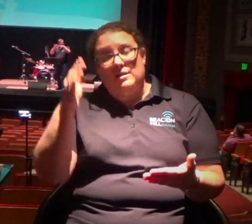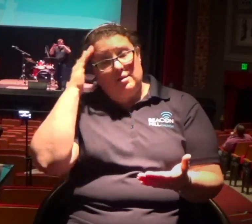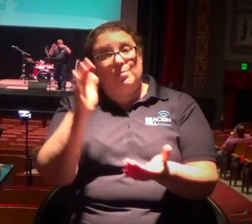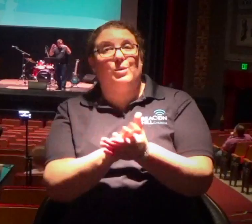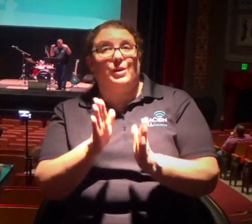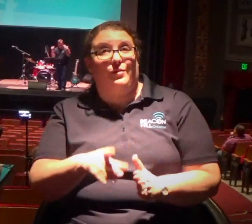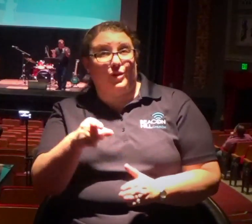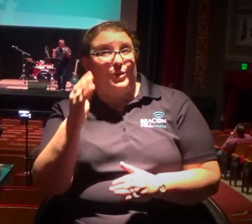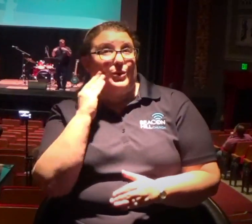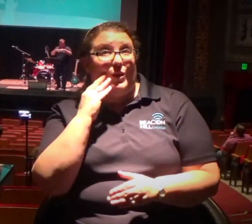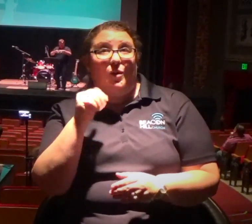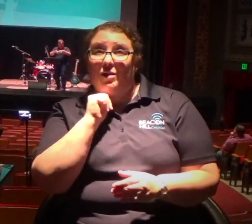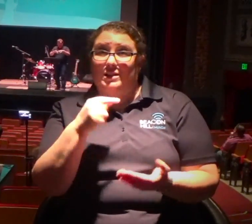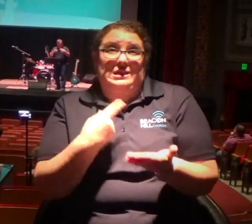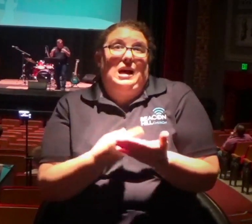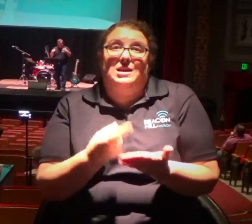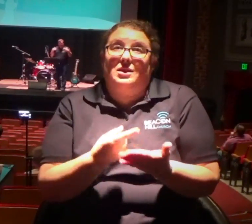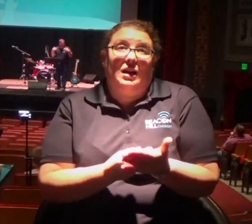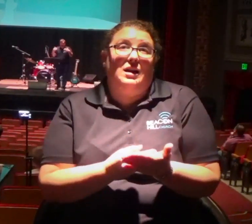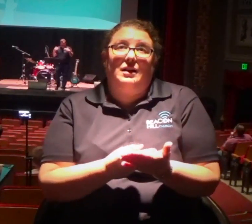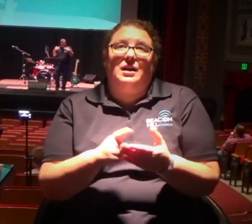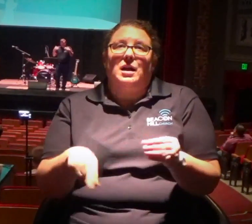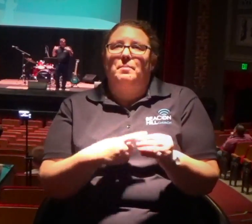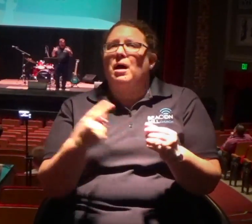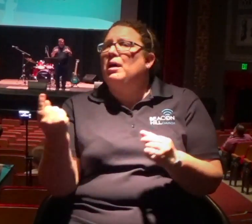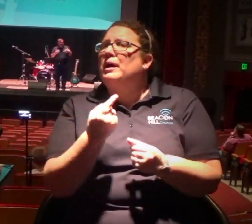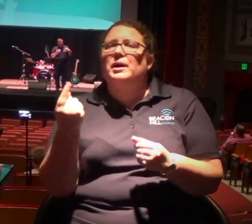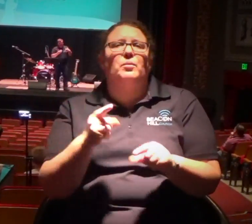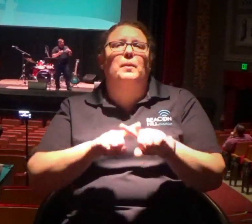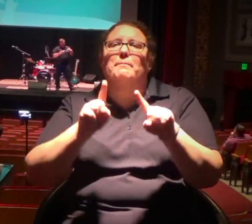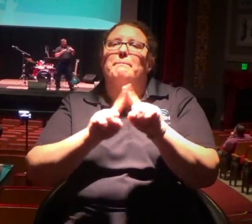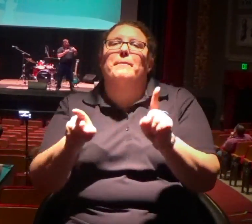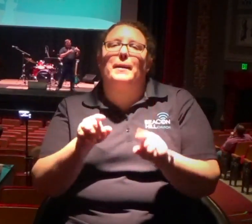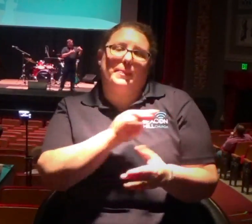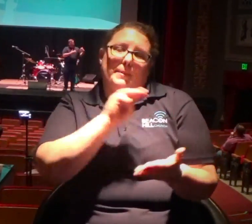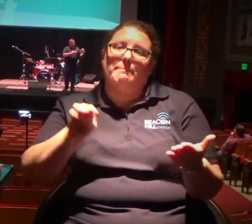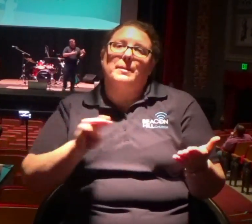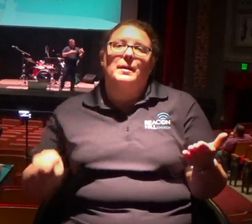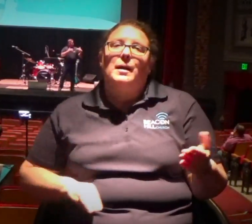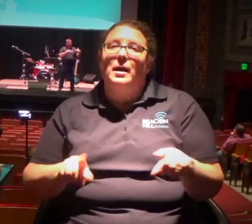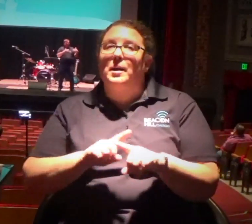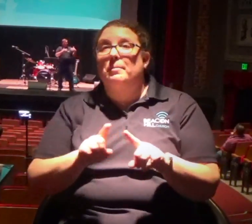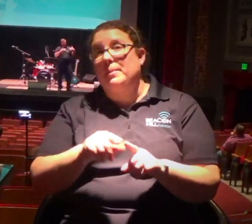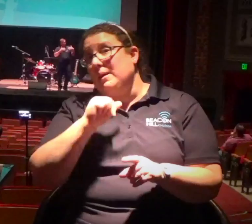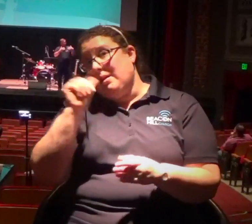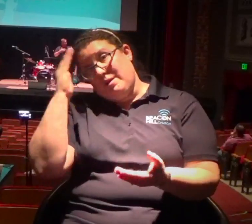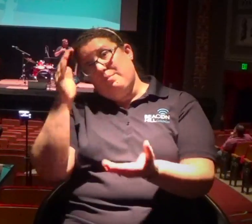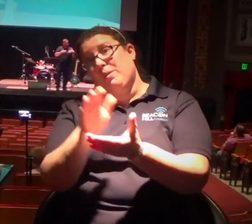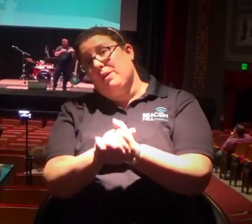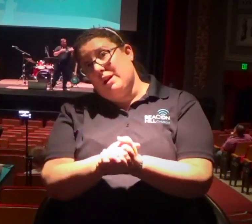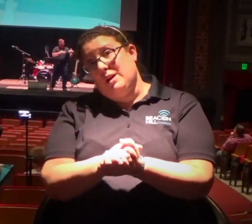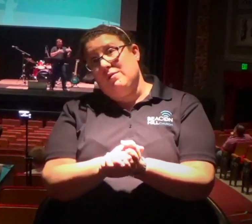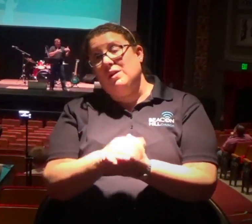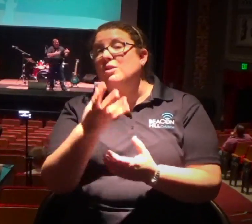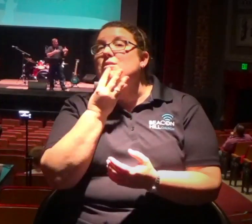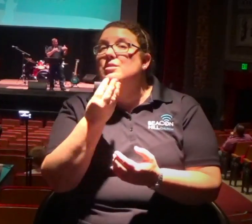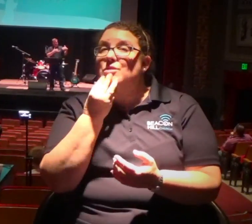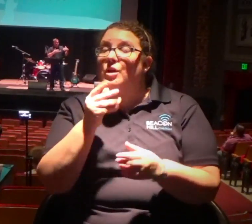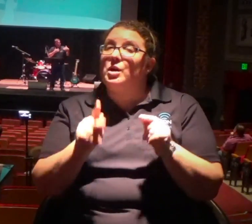that it's not talking about anybody but the Messiah. Yet, the unbelieving Jews, the people who don't believe the truth of the gospel of Jesus